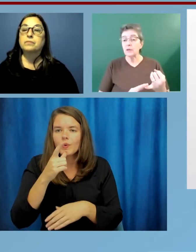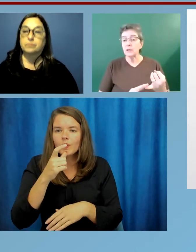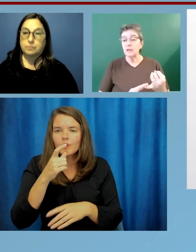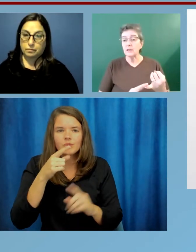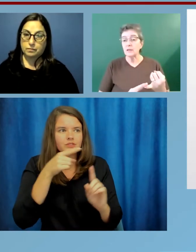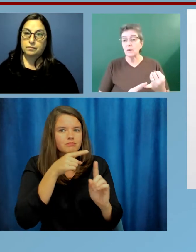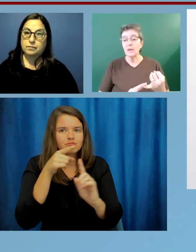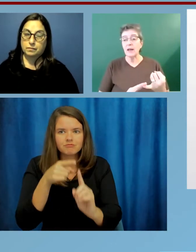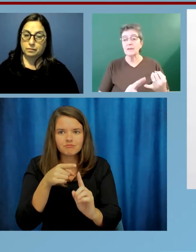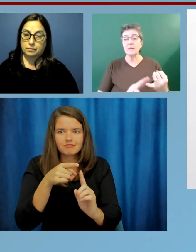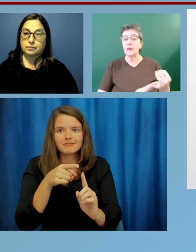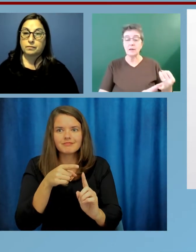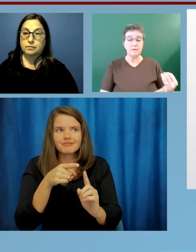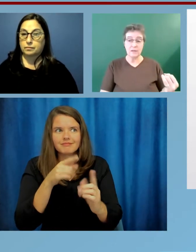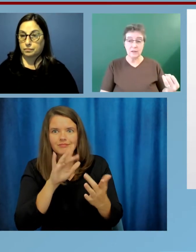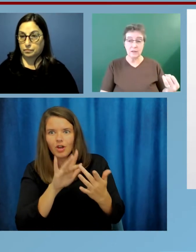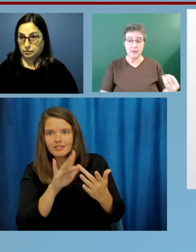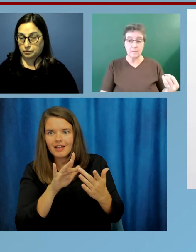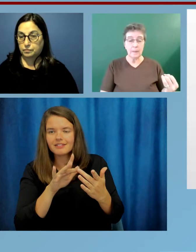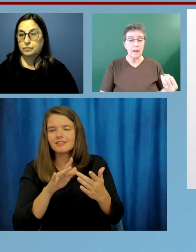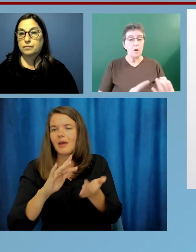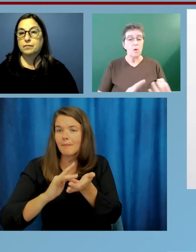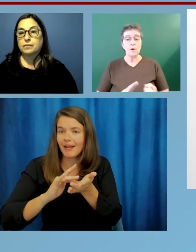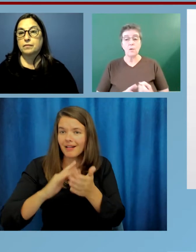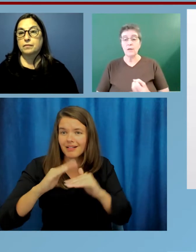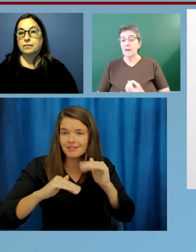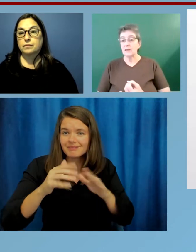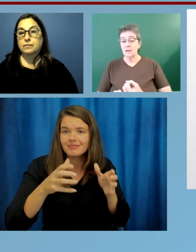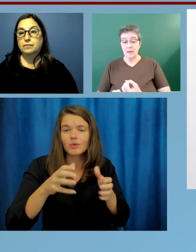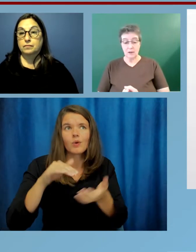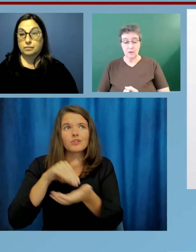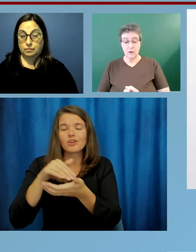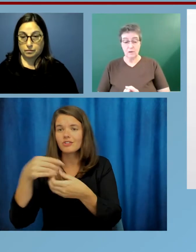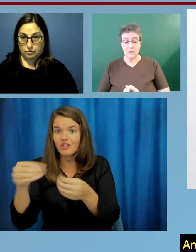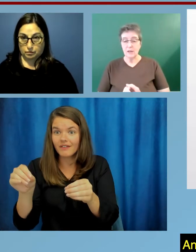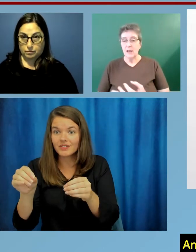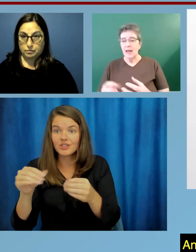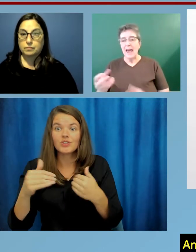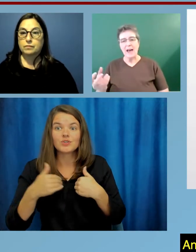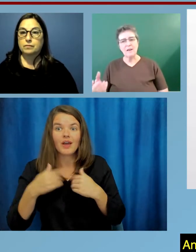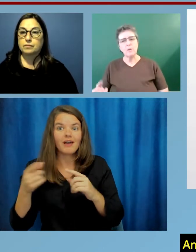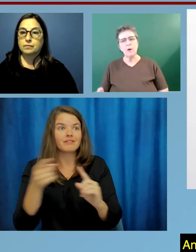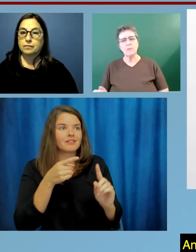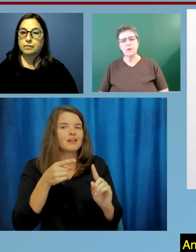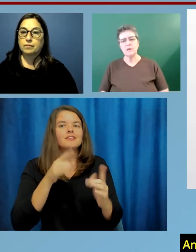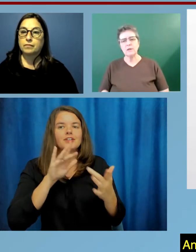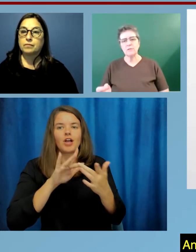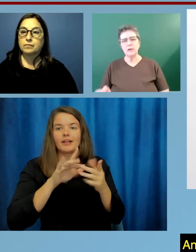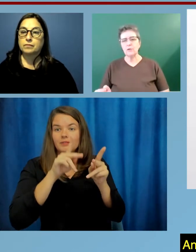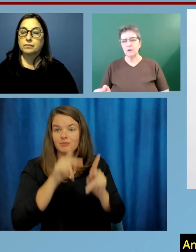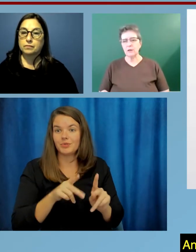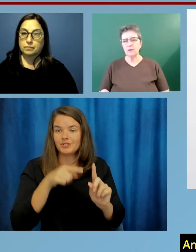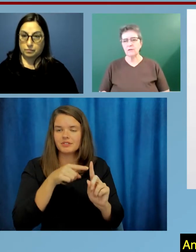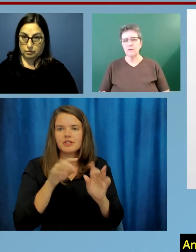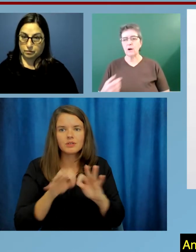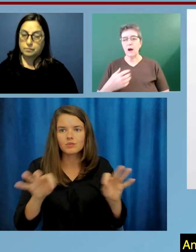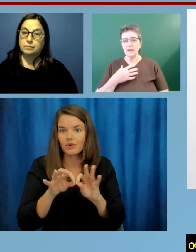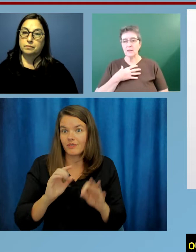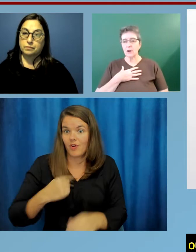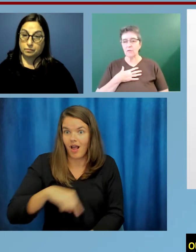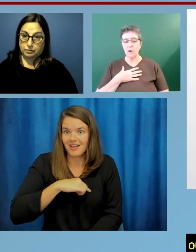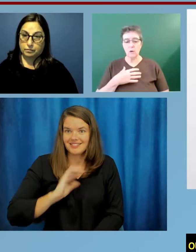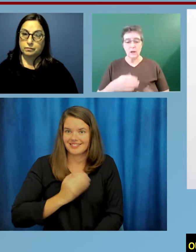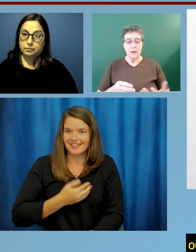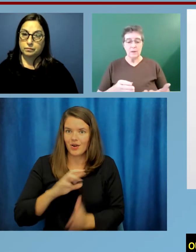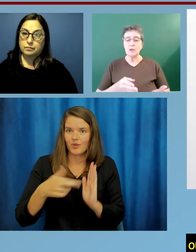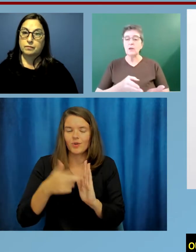point person is, whether that's in a medical facility or whether that's in a doctor's office. And having a point person is really critical for us